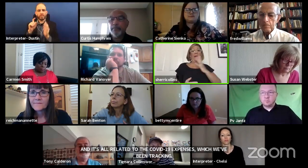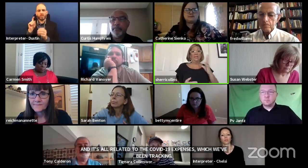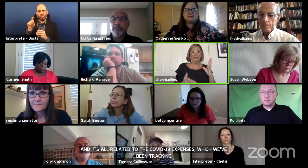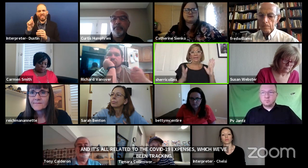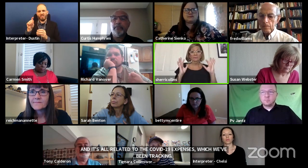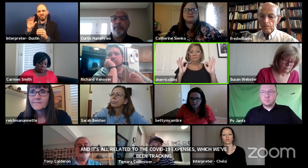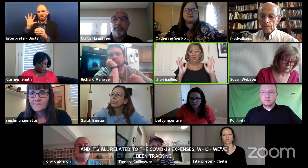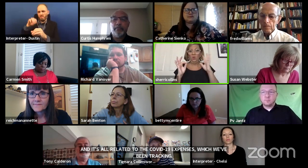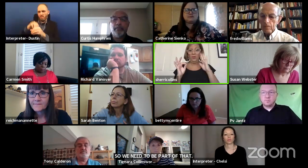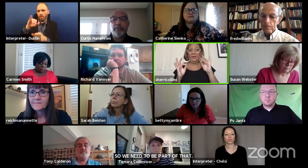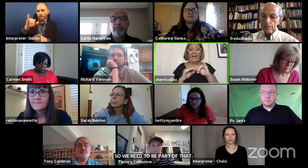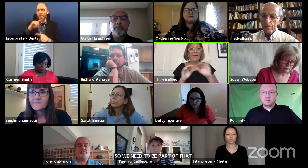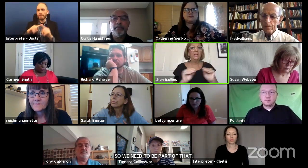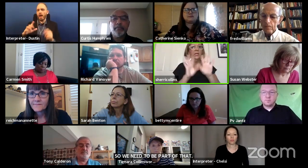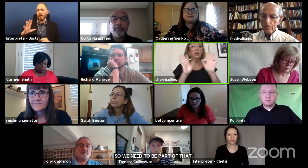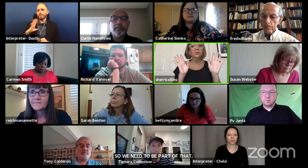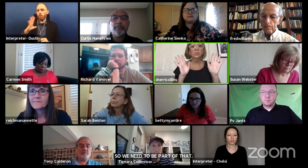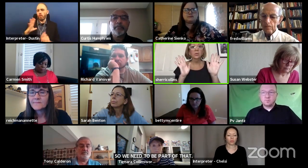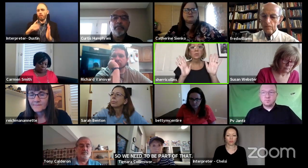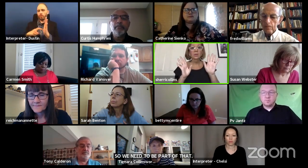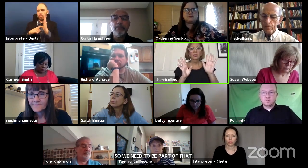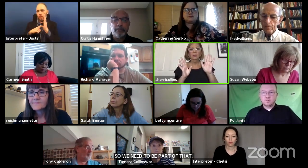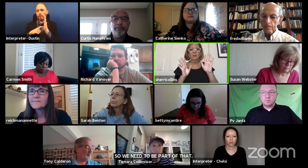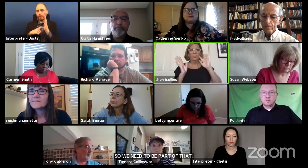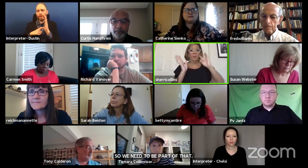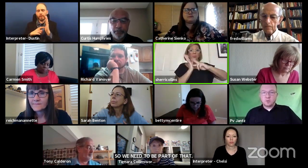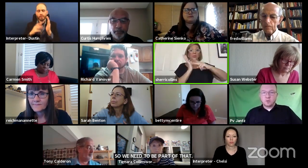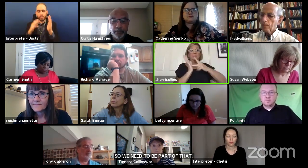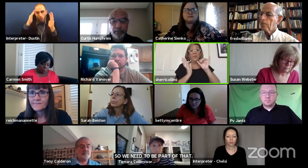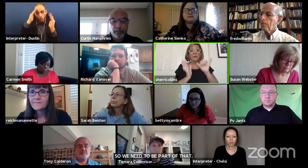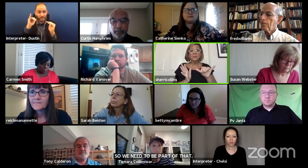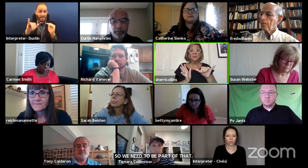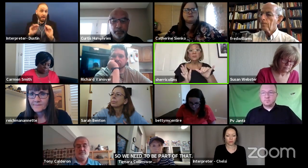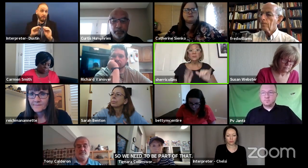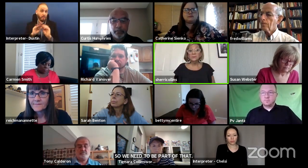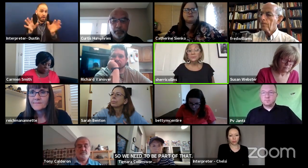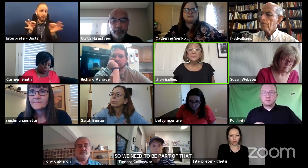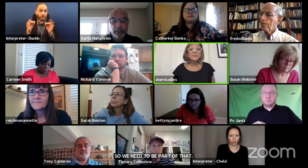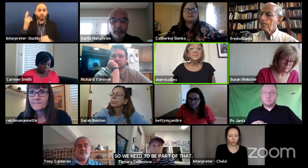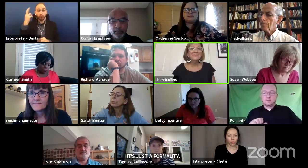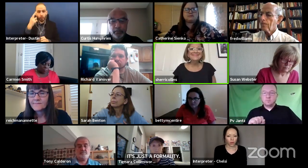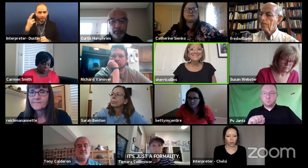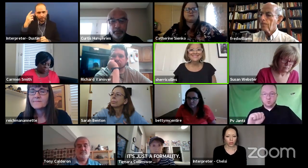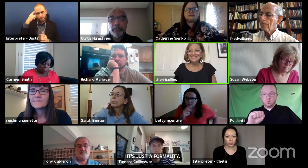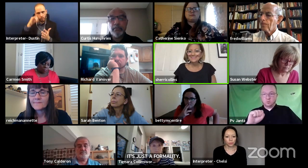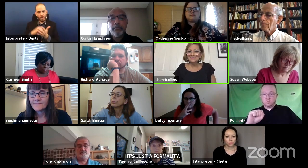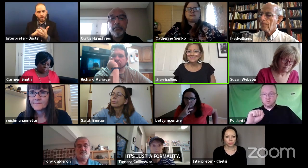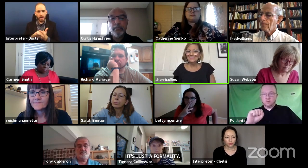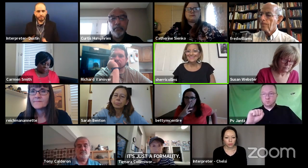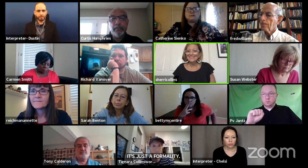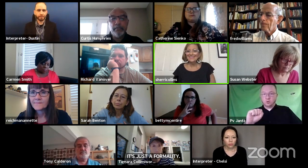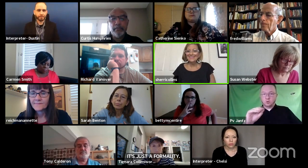a formality. Hopefully that clears the purpose of this.